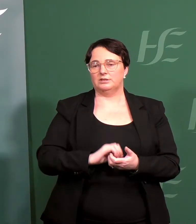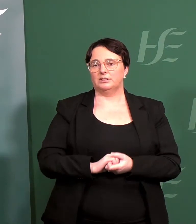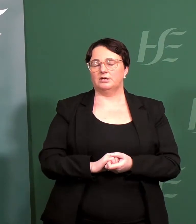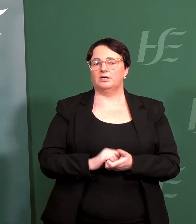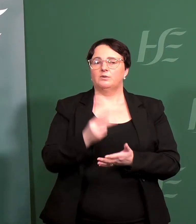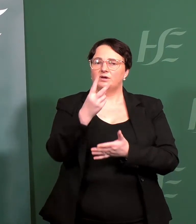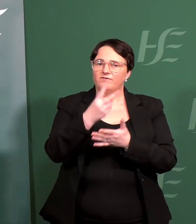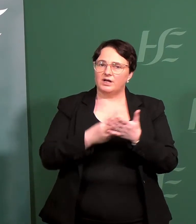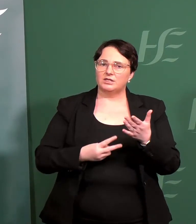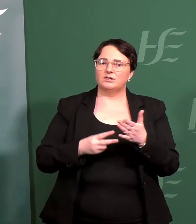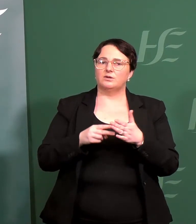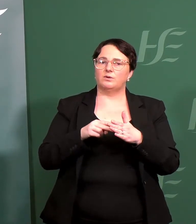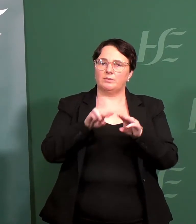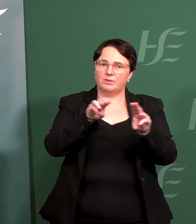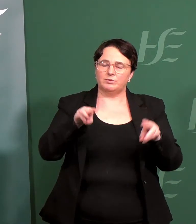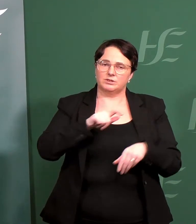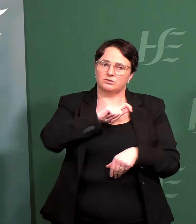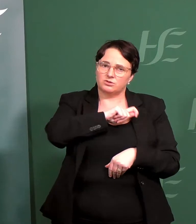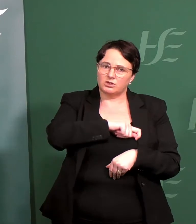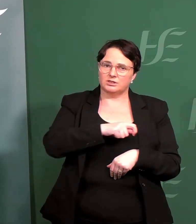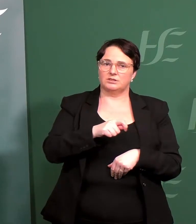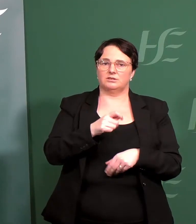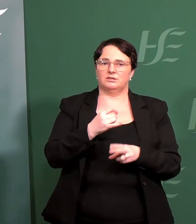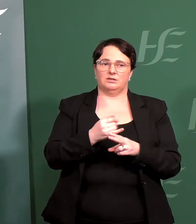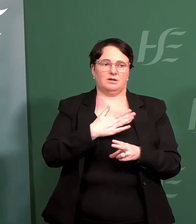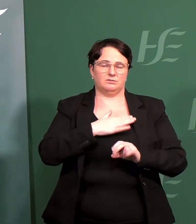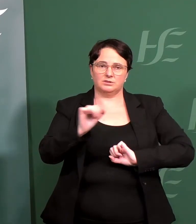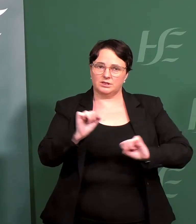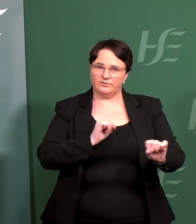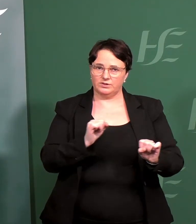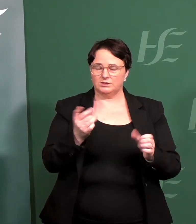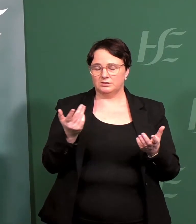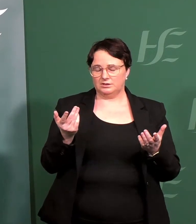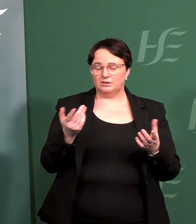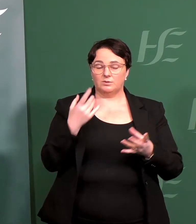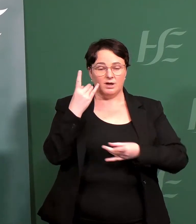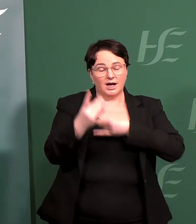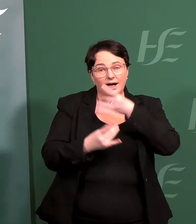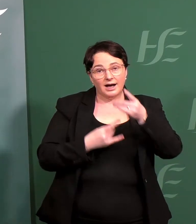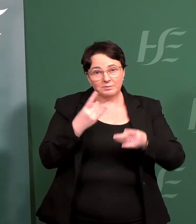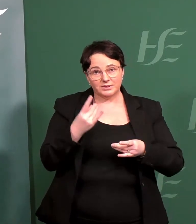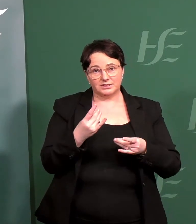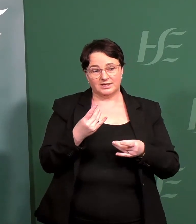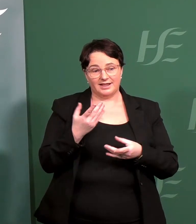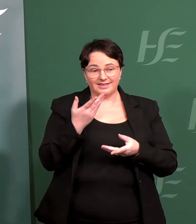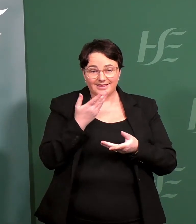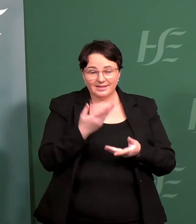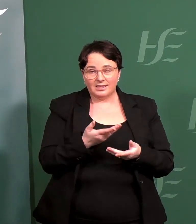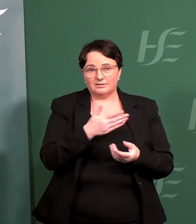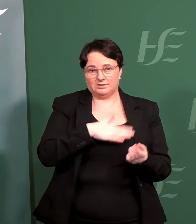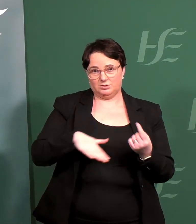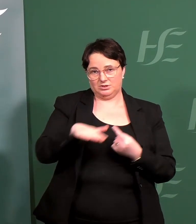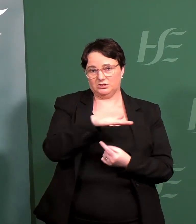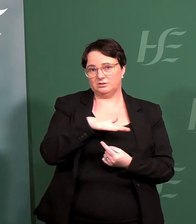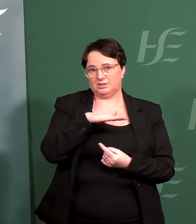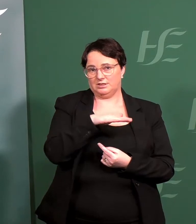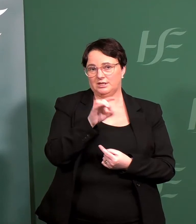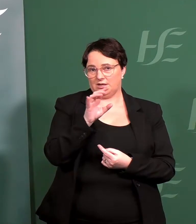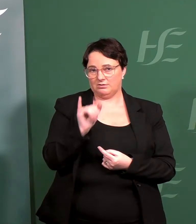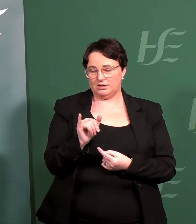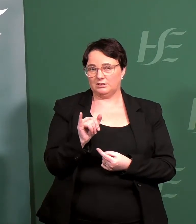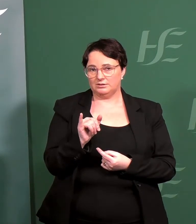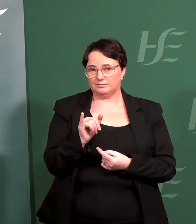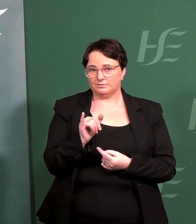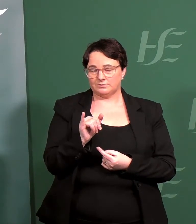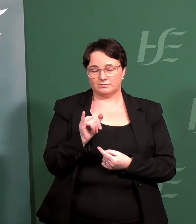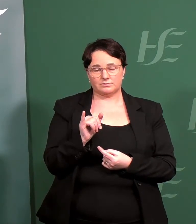public's trust and confidence in our services, and there's no doubt what occurred in this incident and a period of